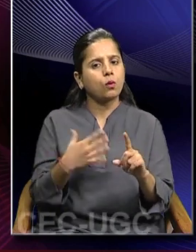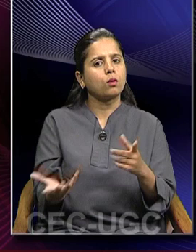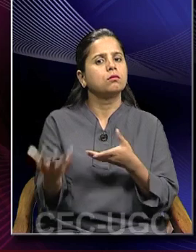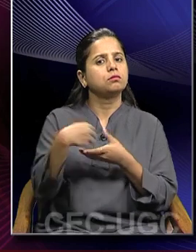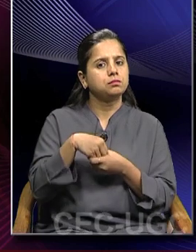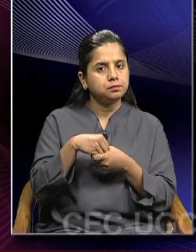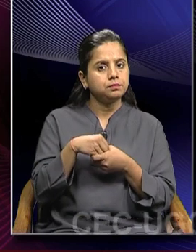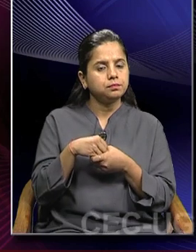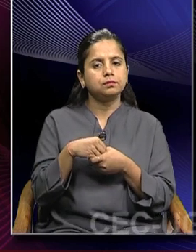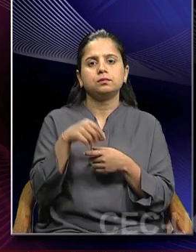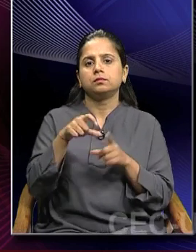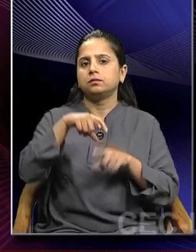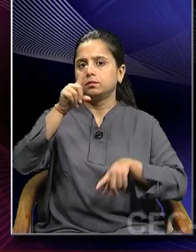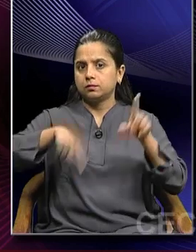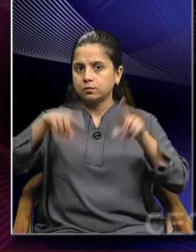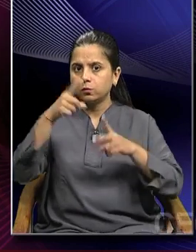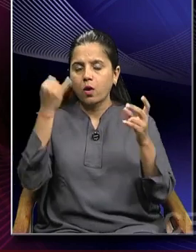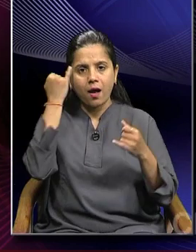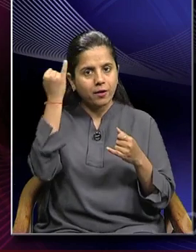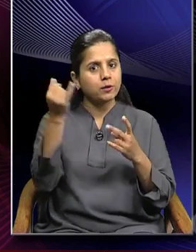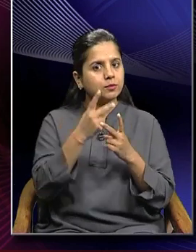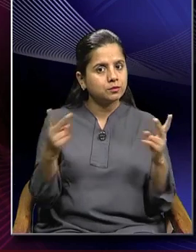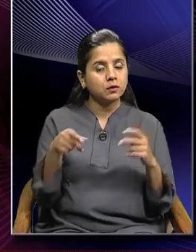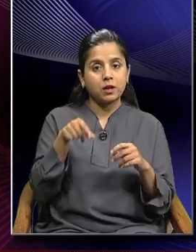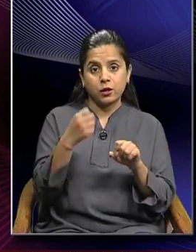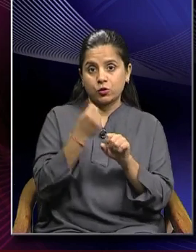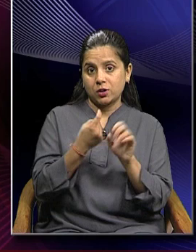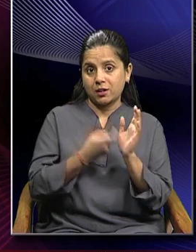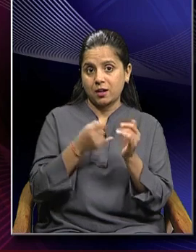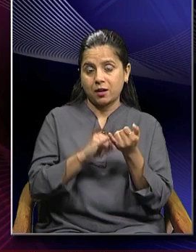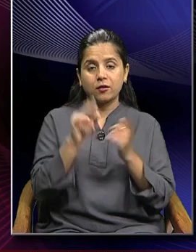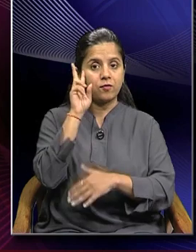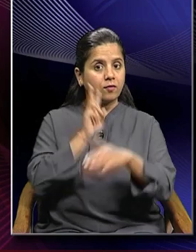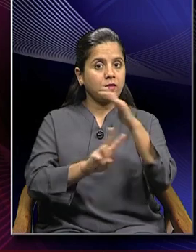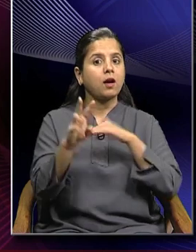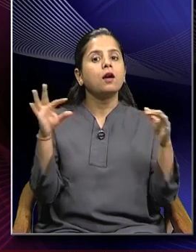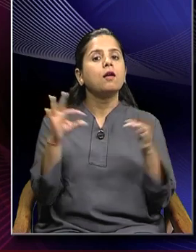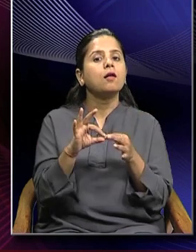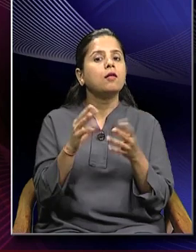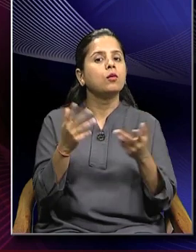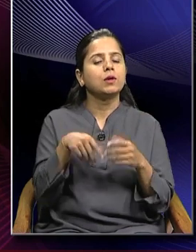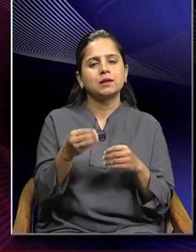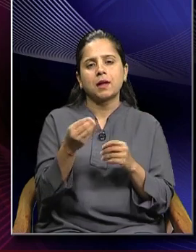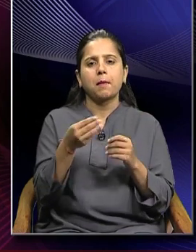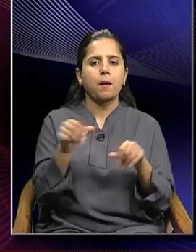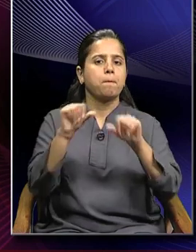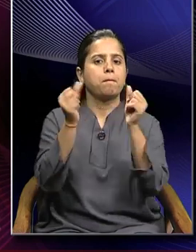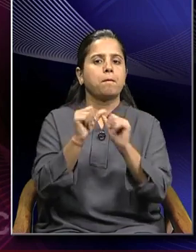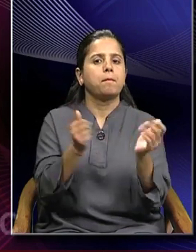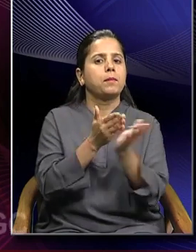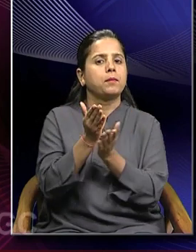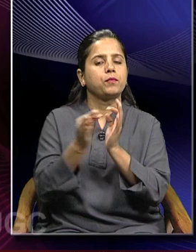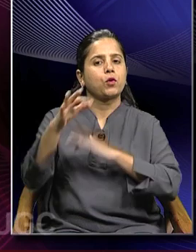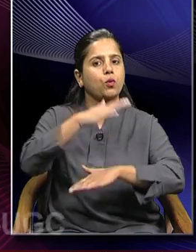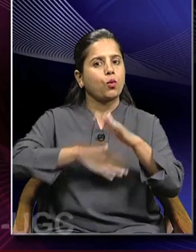of diversified ideas, and this GRS vision is actually linked with certain models to